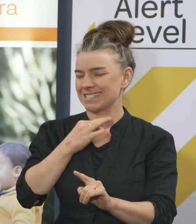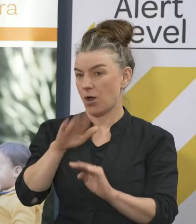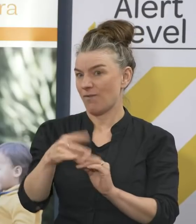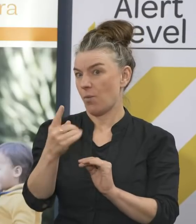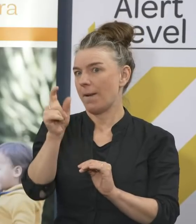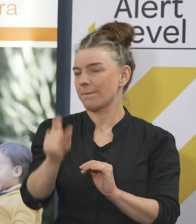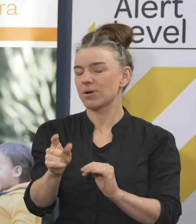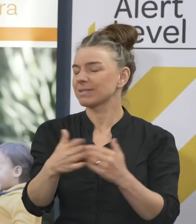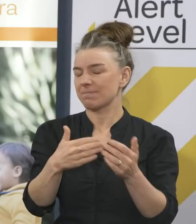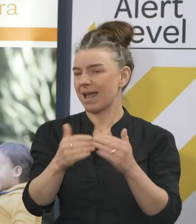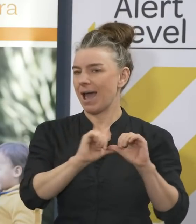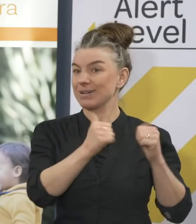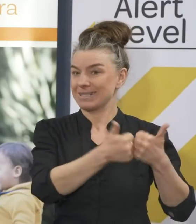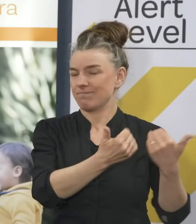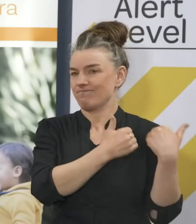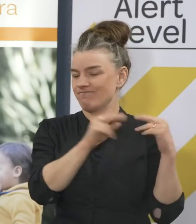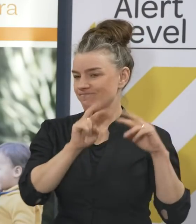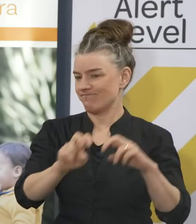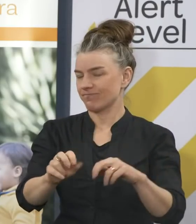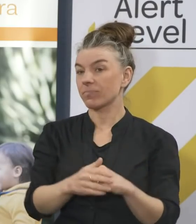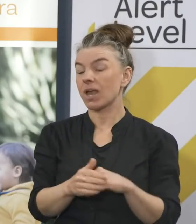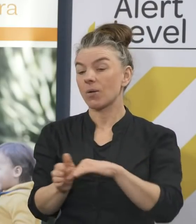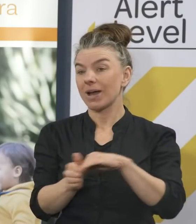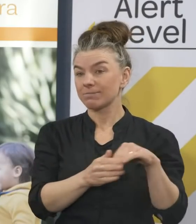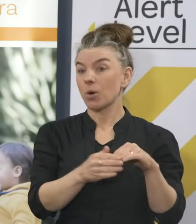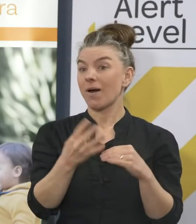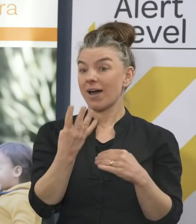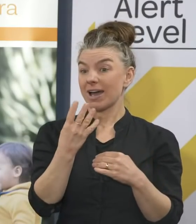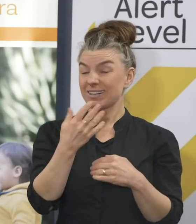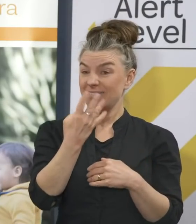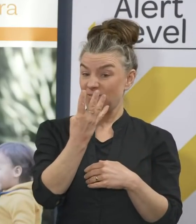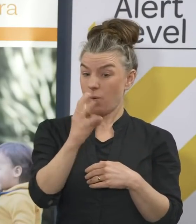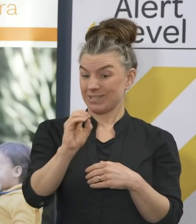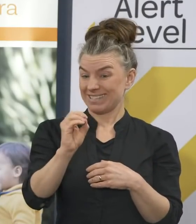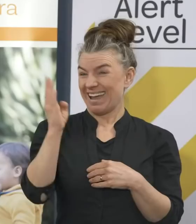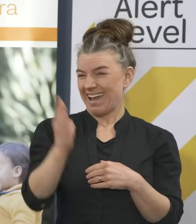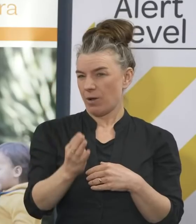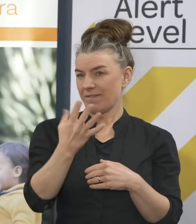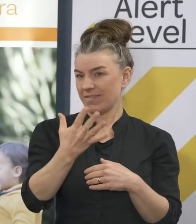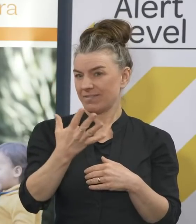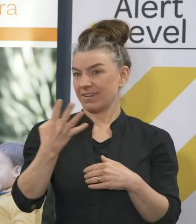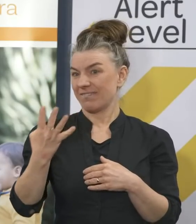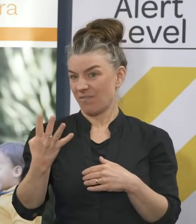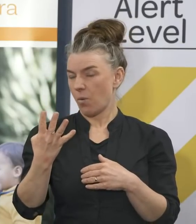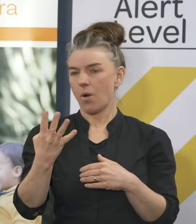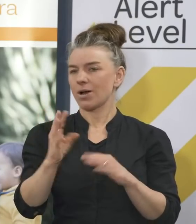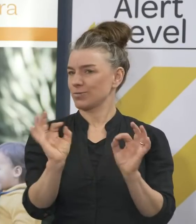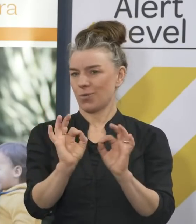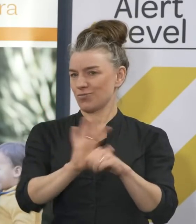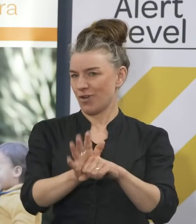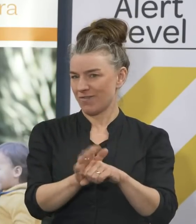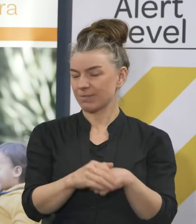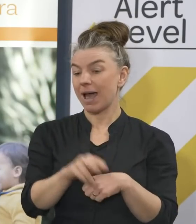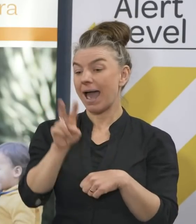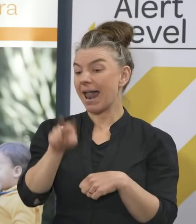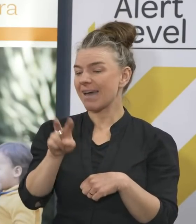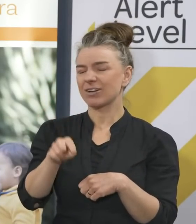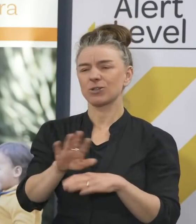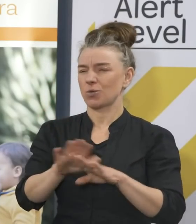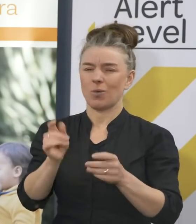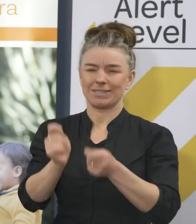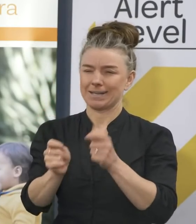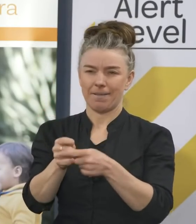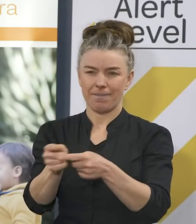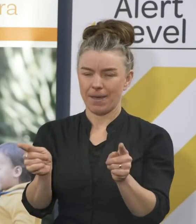are working on that one still. So 40 have returned negative results, and as I said yesterday, 11 who are not being tested for a range